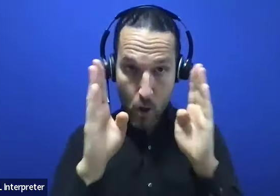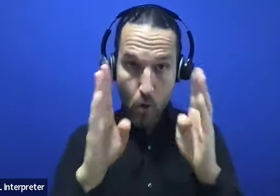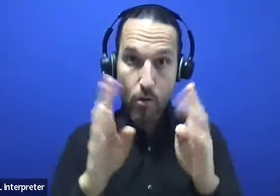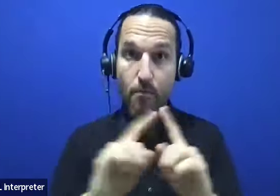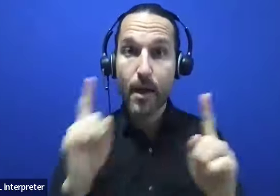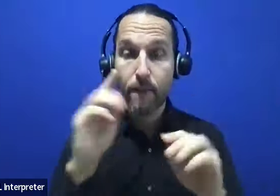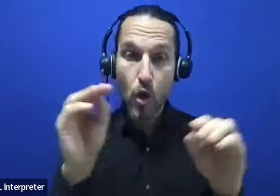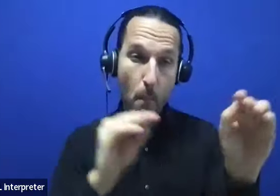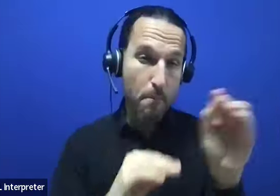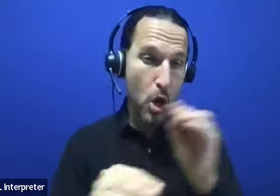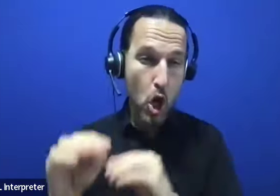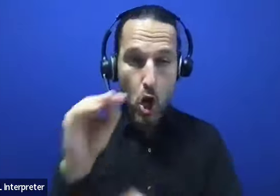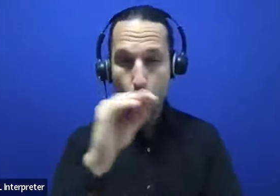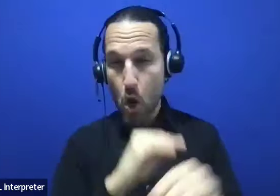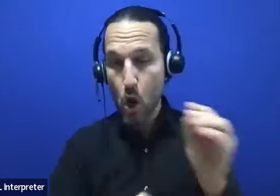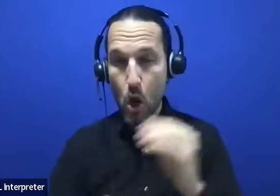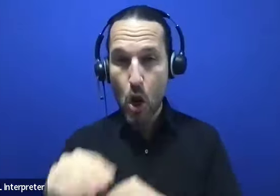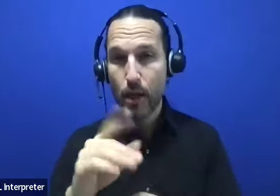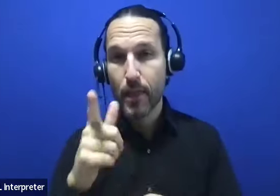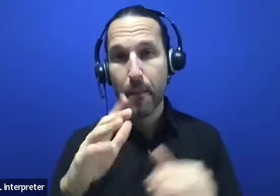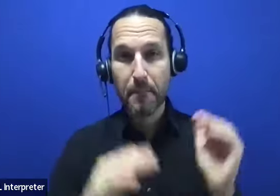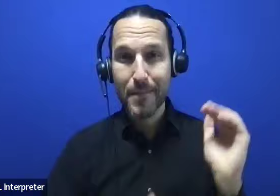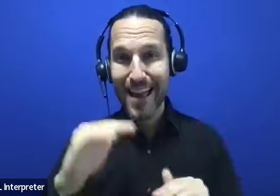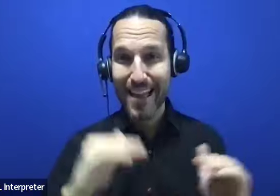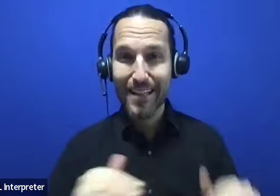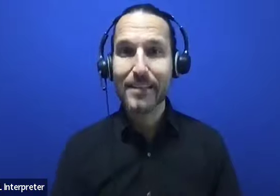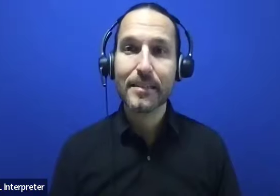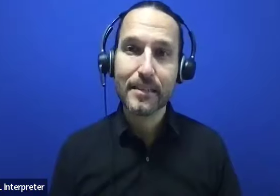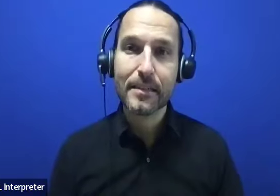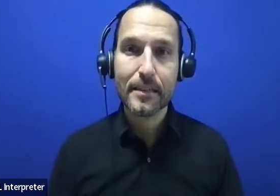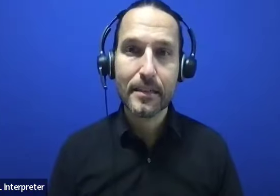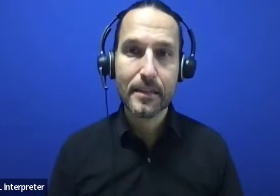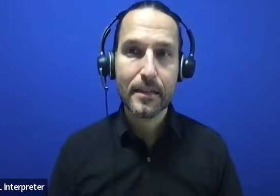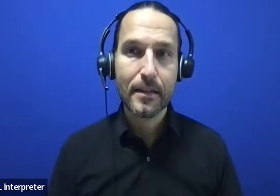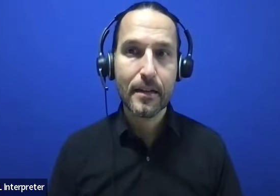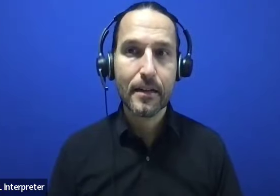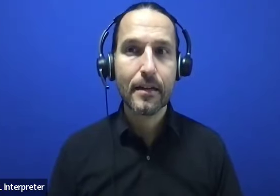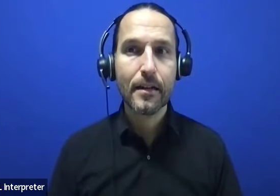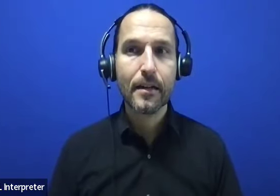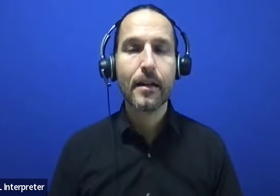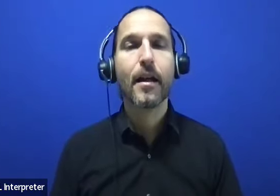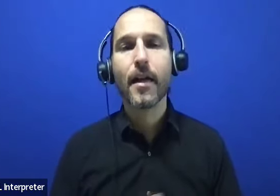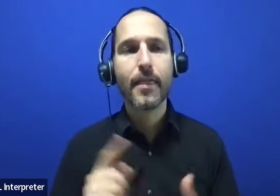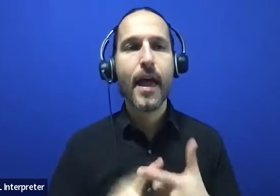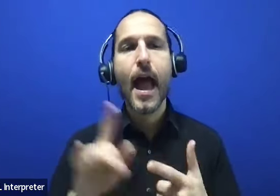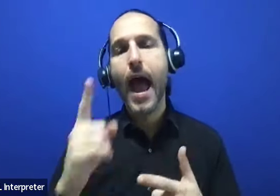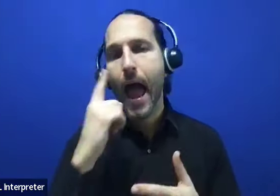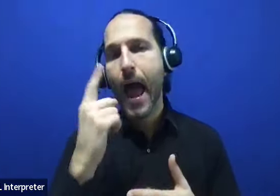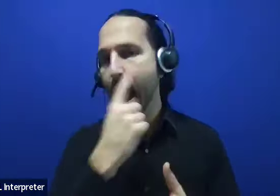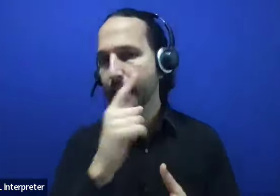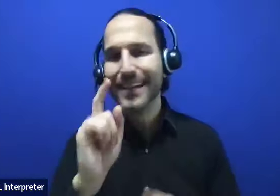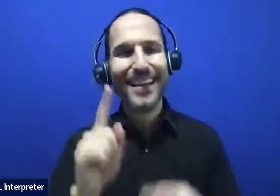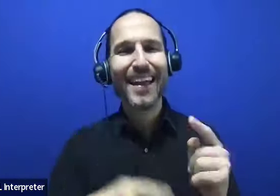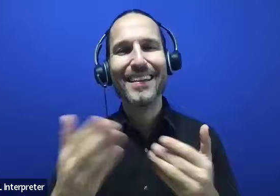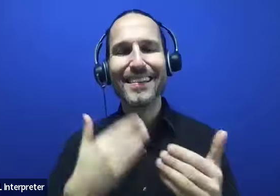if your head is moving because of your balance issues, and you can't really get your eyes easily back to what